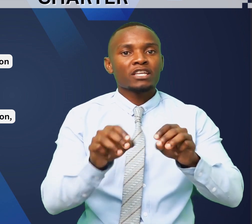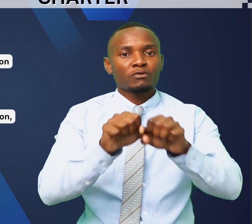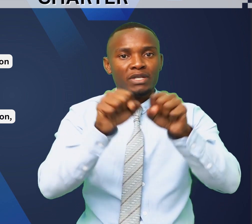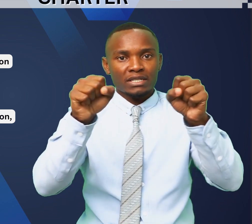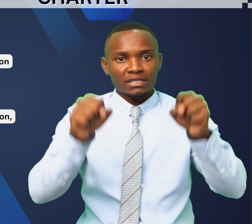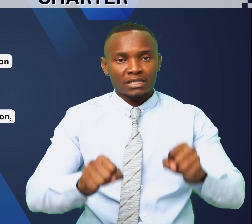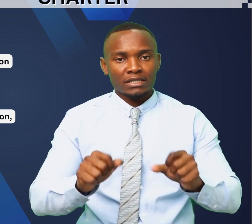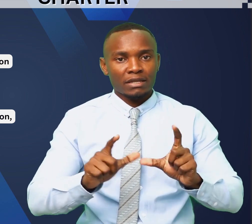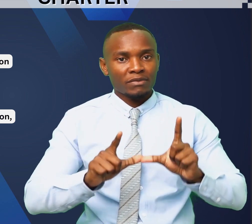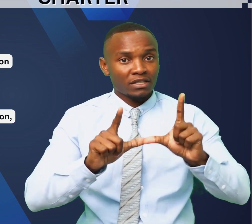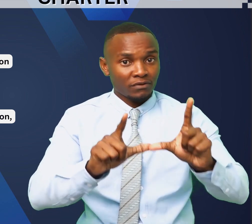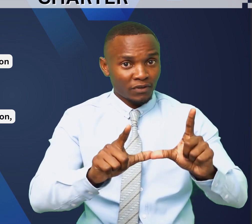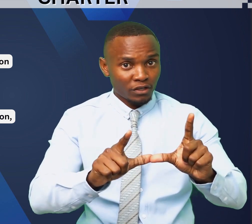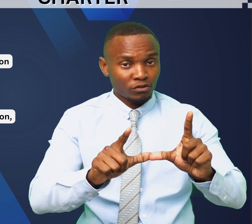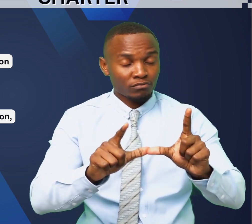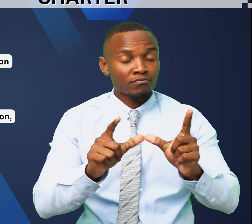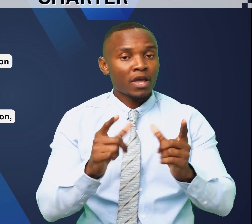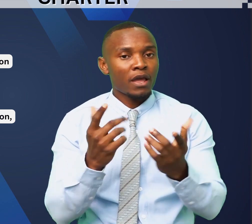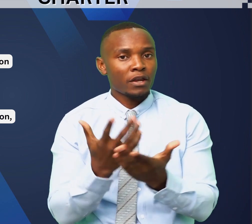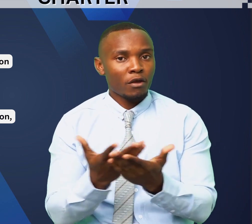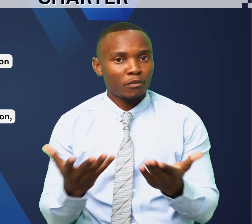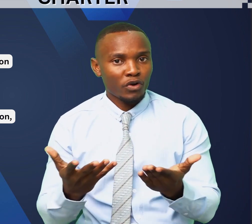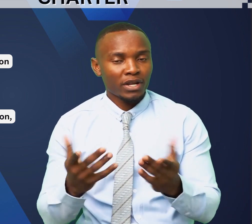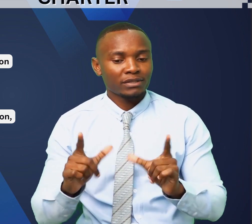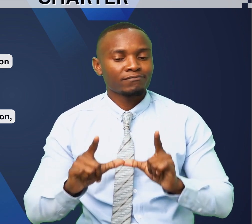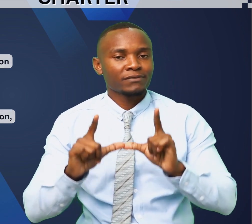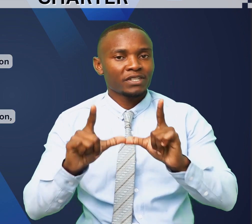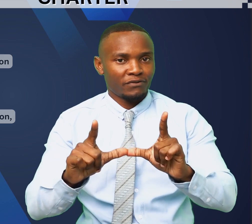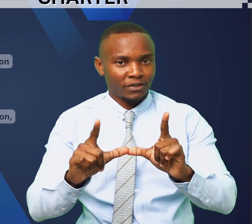systems certification, product certification.